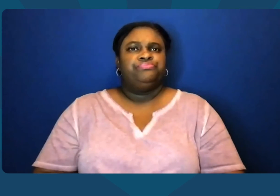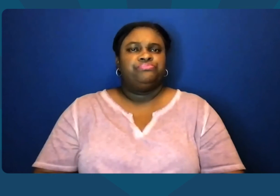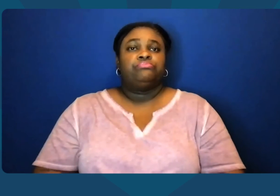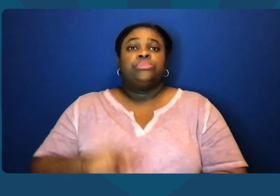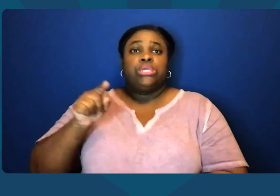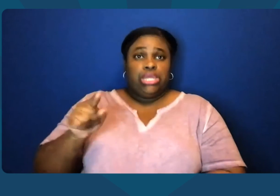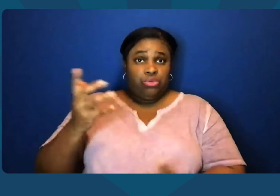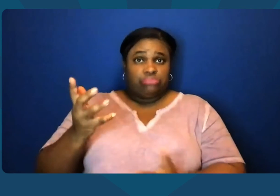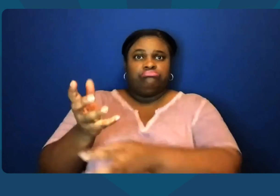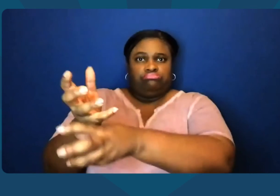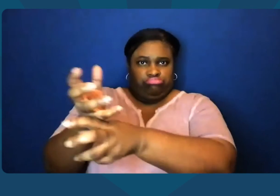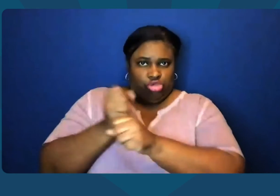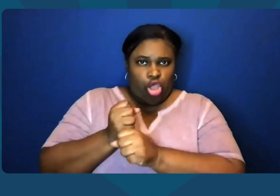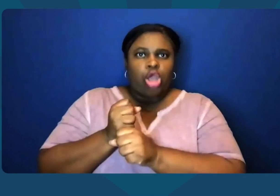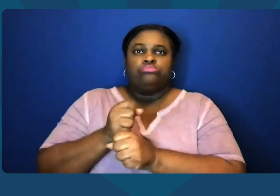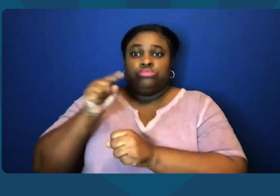He got his start in